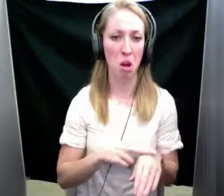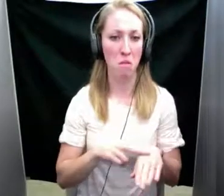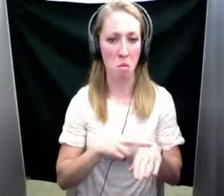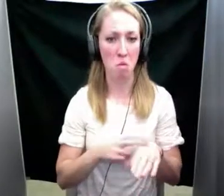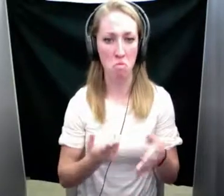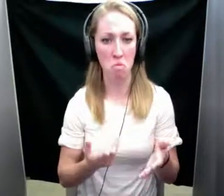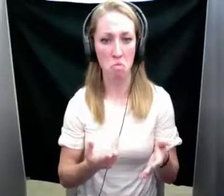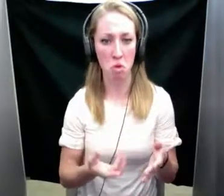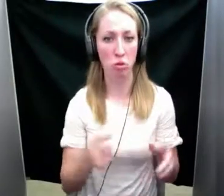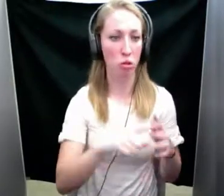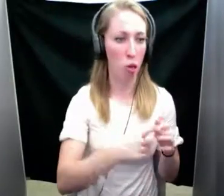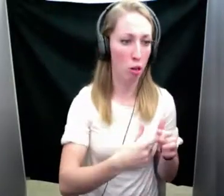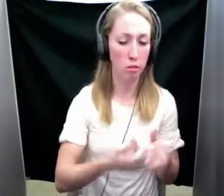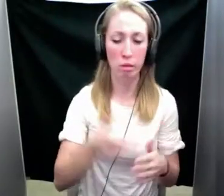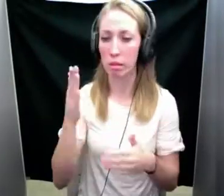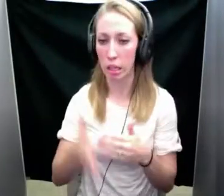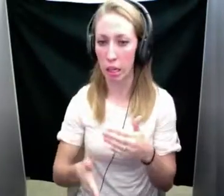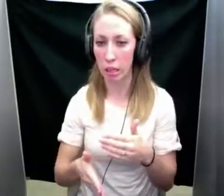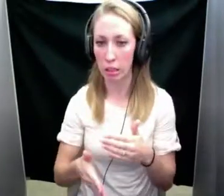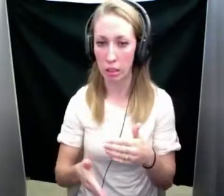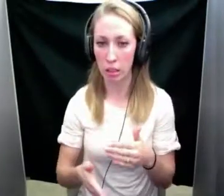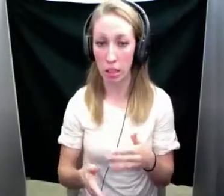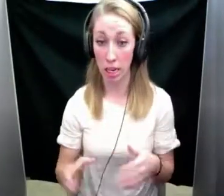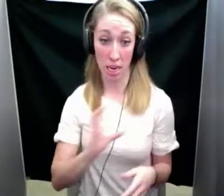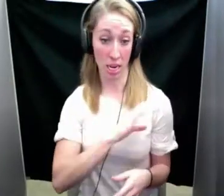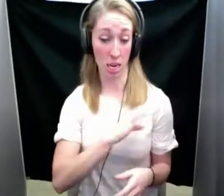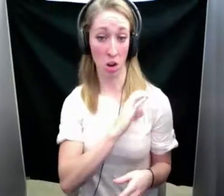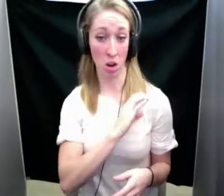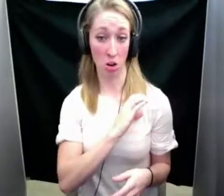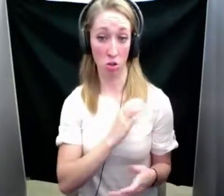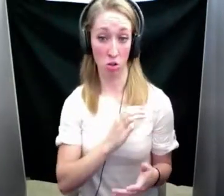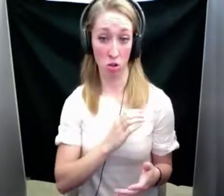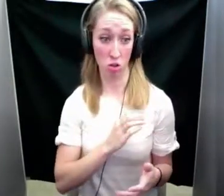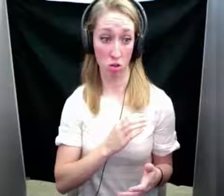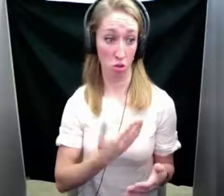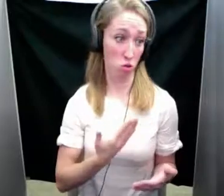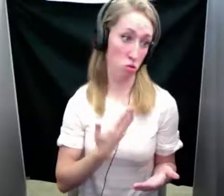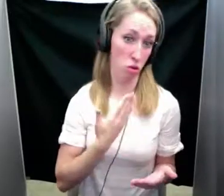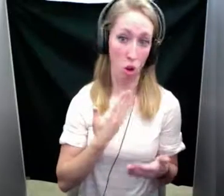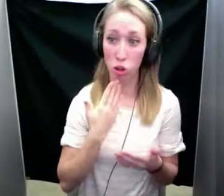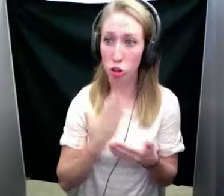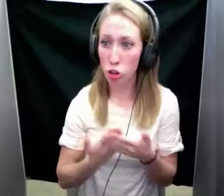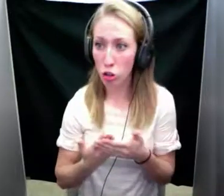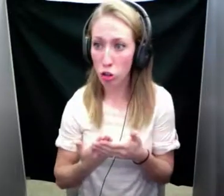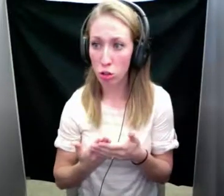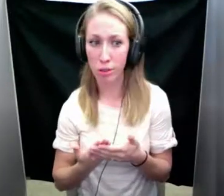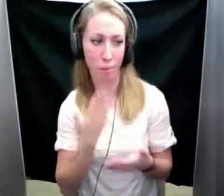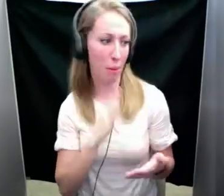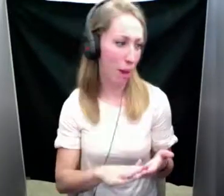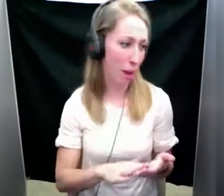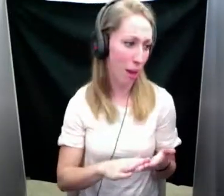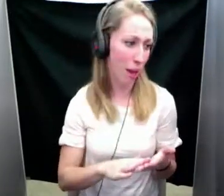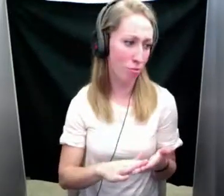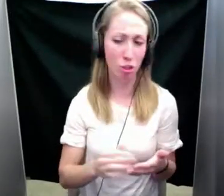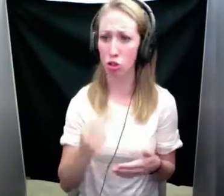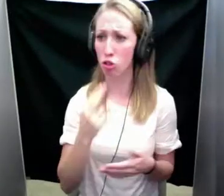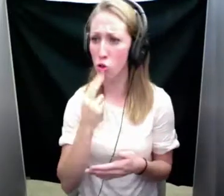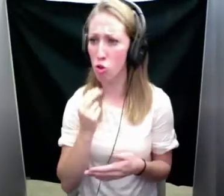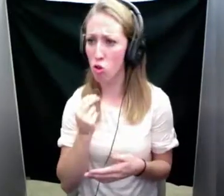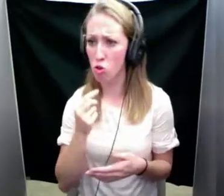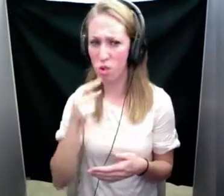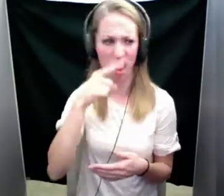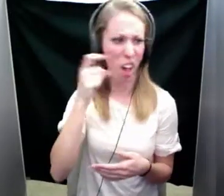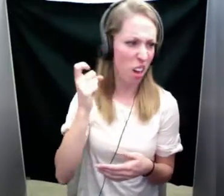You'll find that all the characters are stereotypes. You're either young or you're old, you're good or you're bad, you're pretty or you're ugly, you're mean